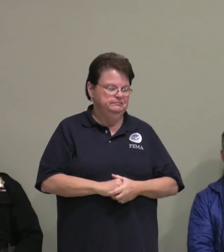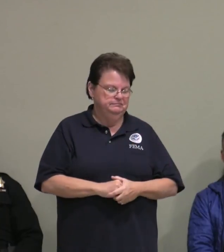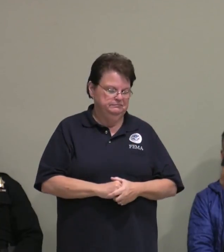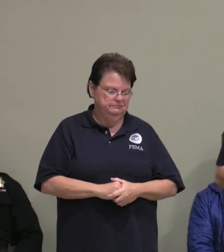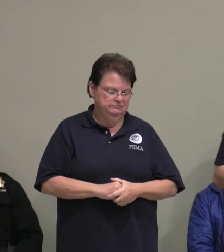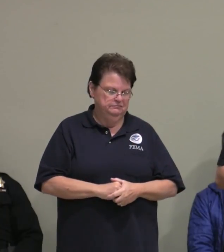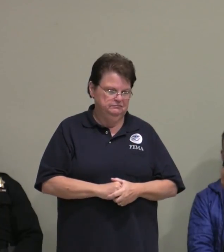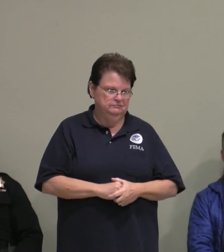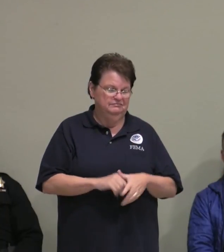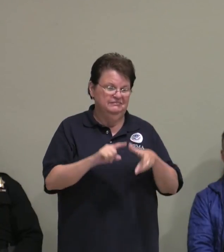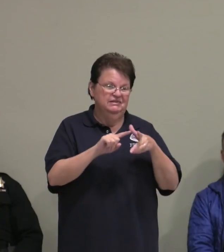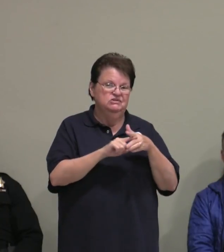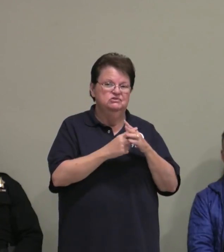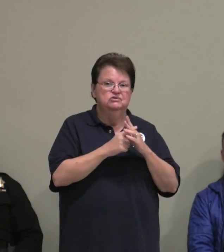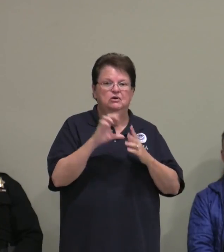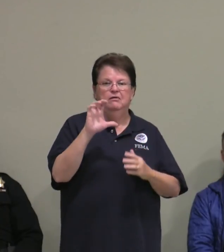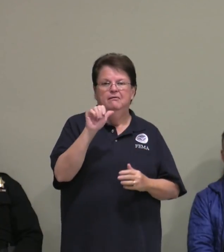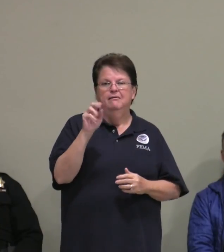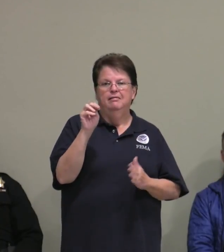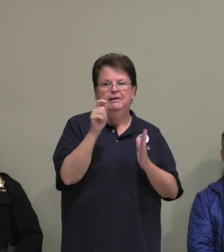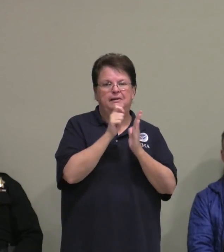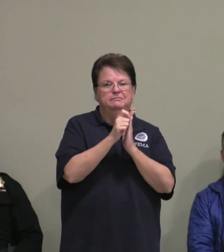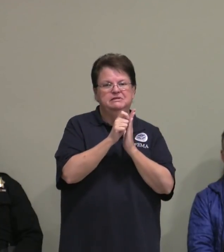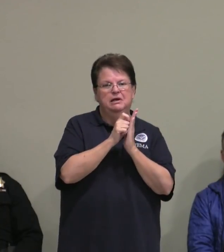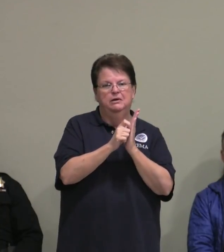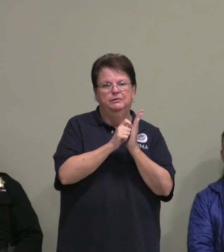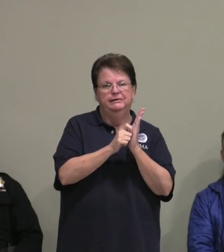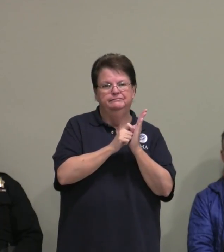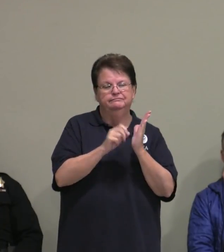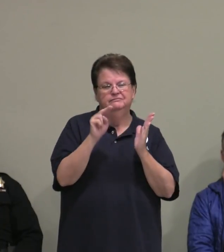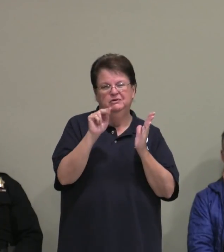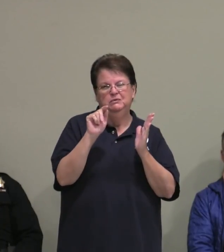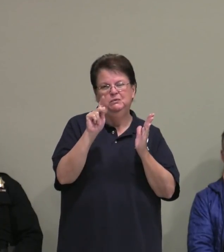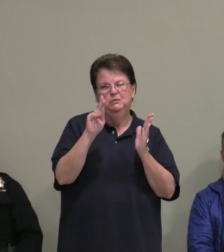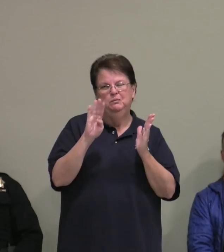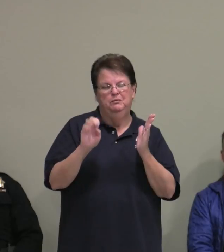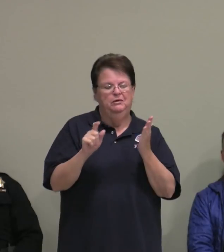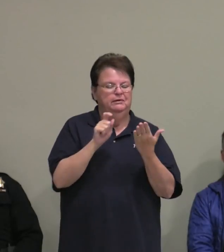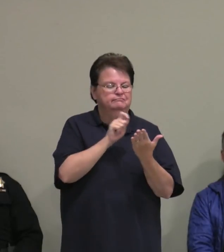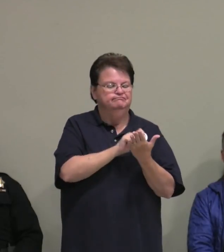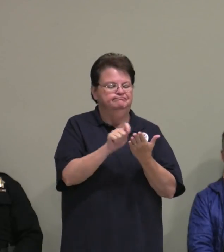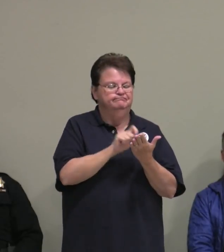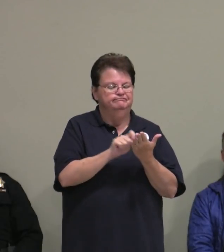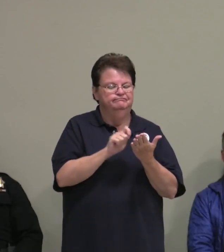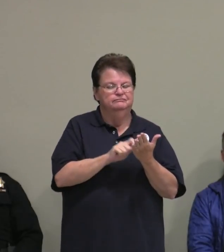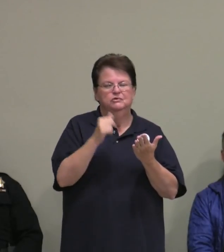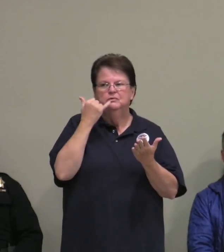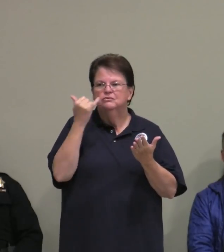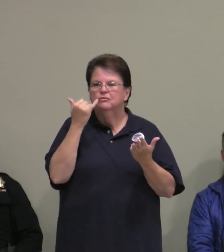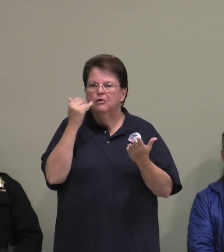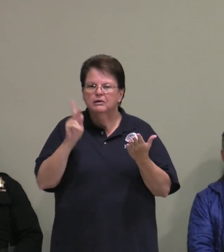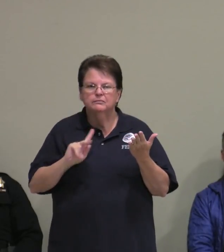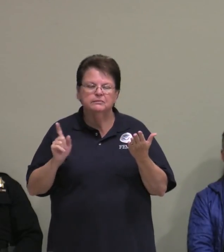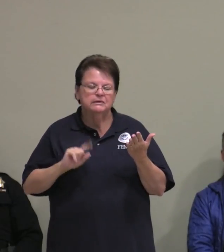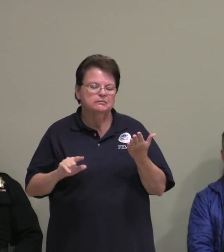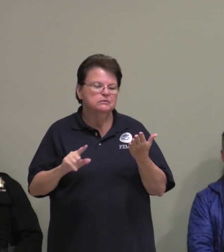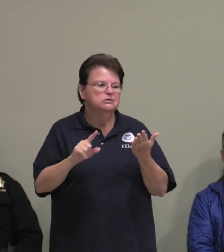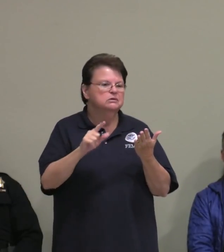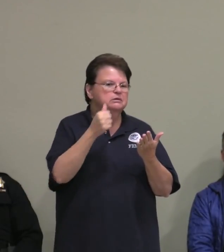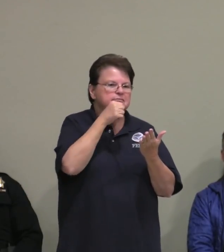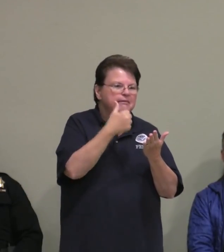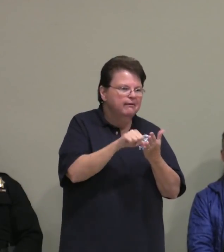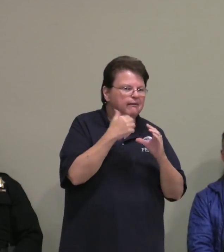Also, start a claims diary. You're going to be meeting with a lot of different claims adjusters. You've been making a lot of phone calls. You'll be dealing with email